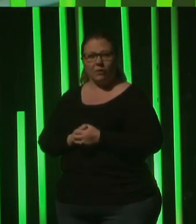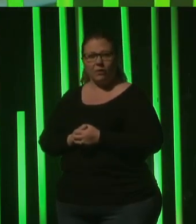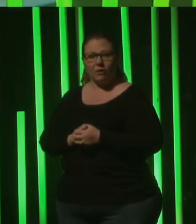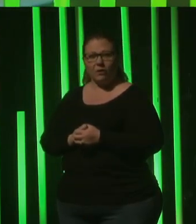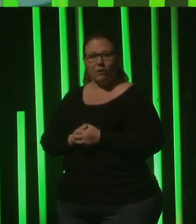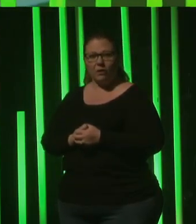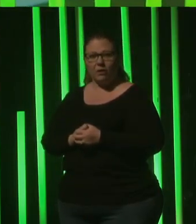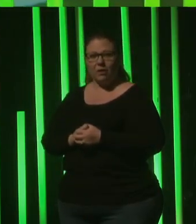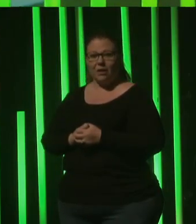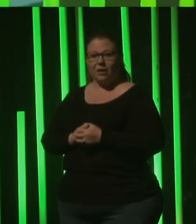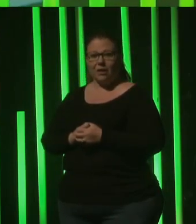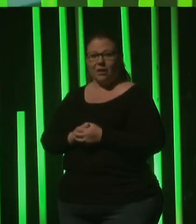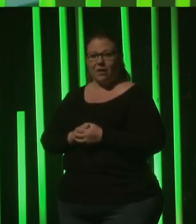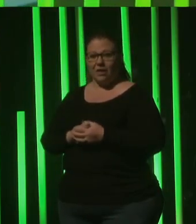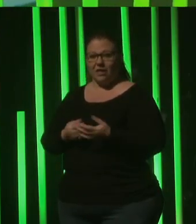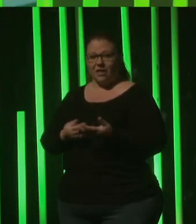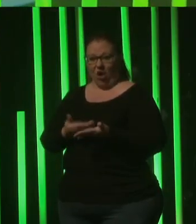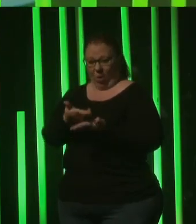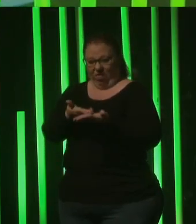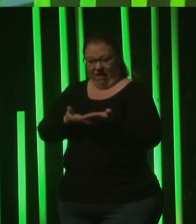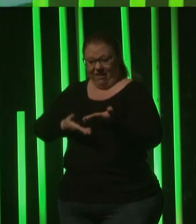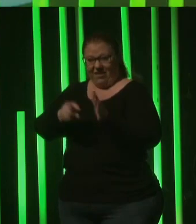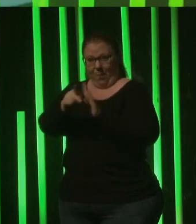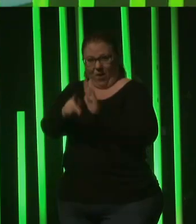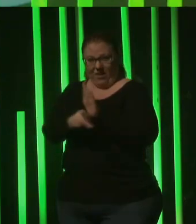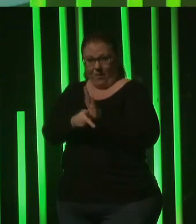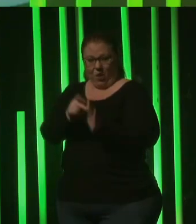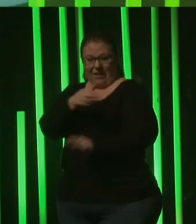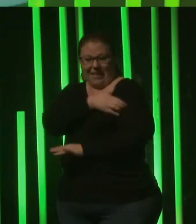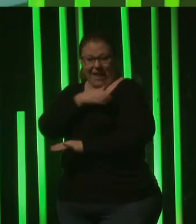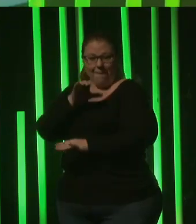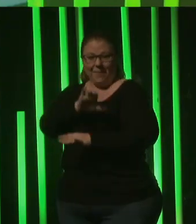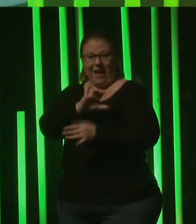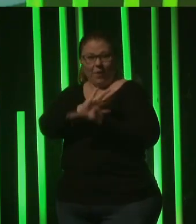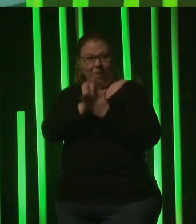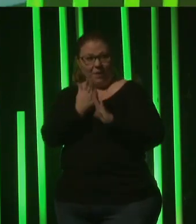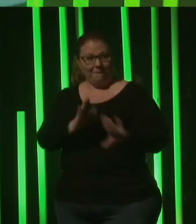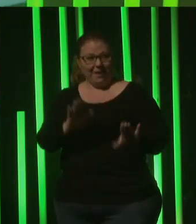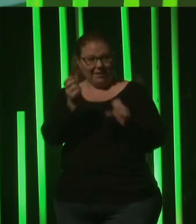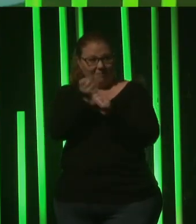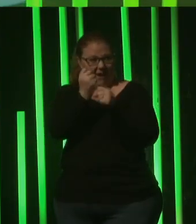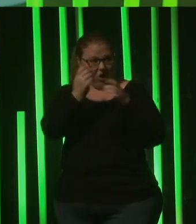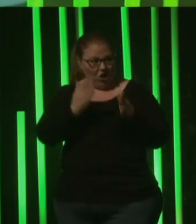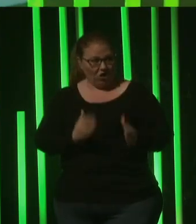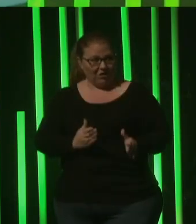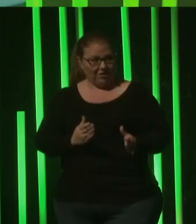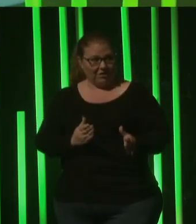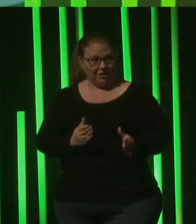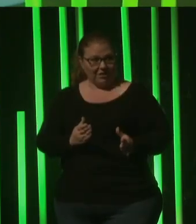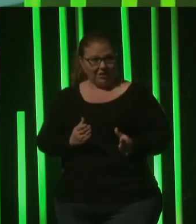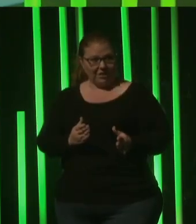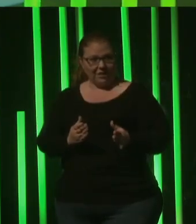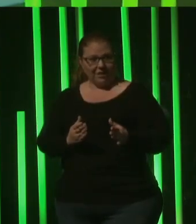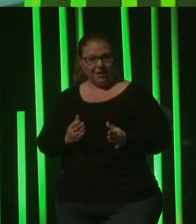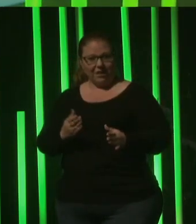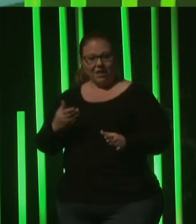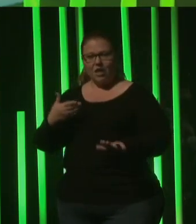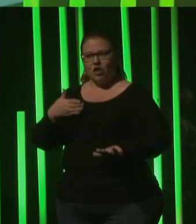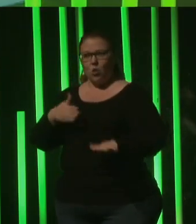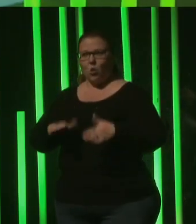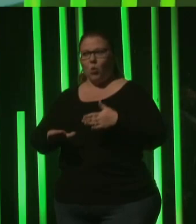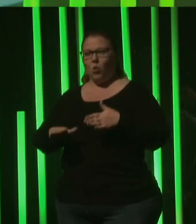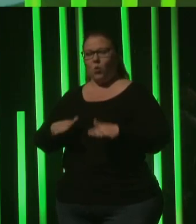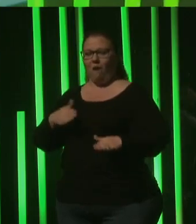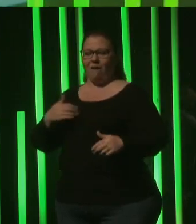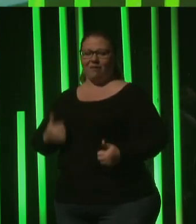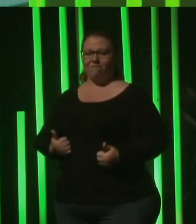these are principles that empower peacemakers to walk in and